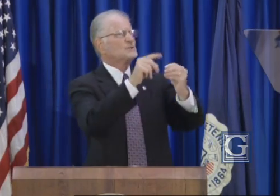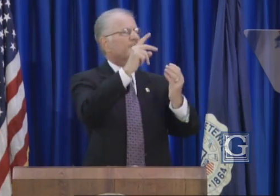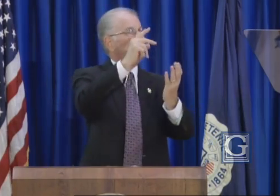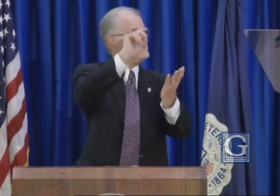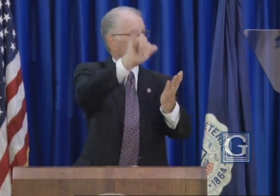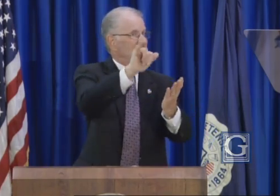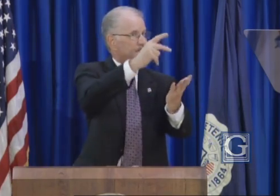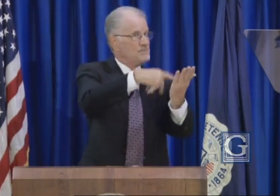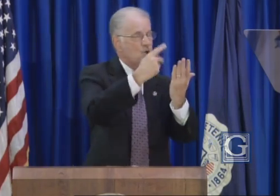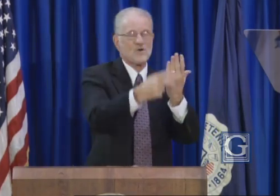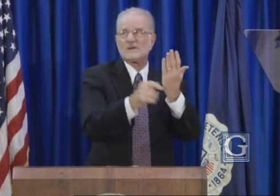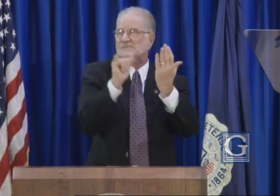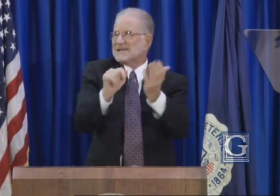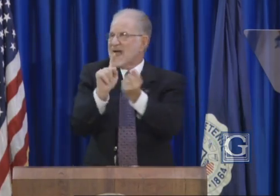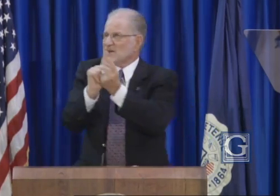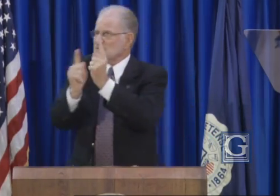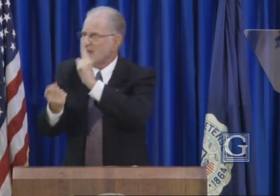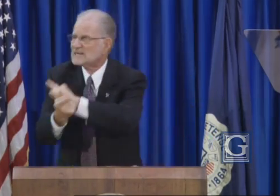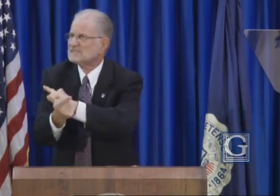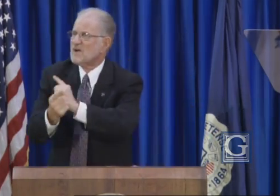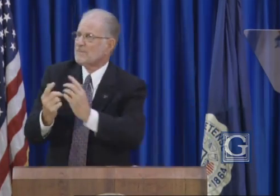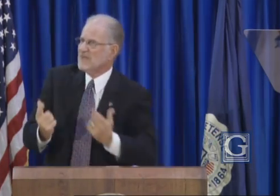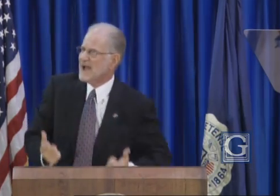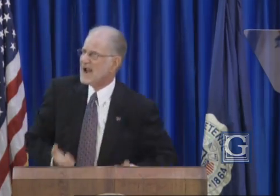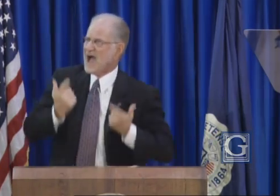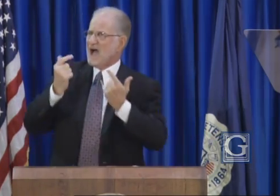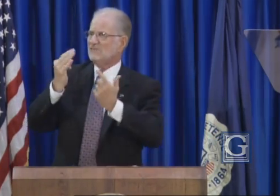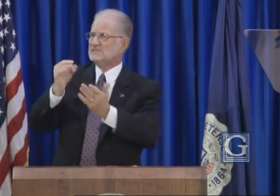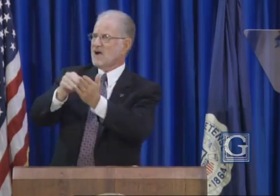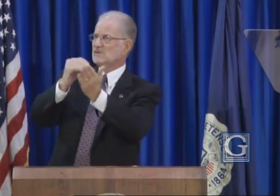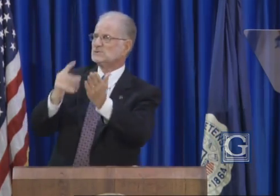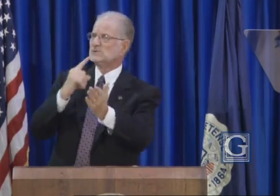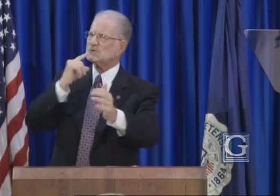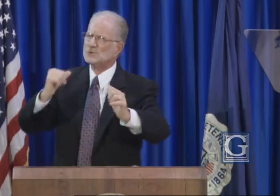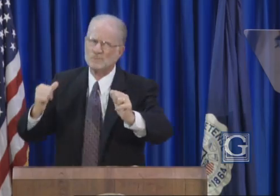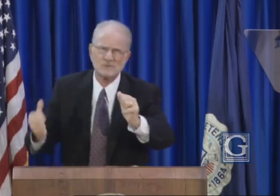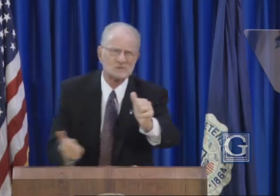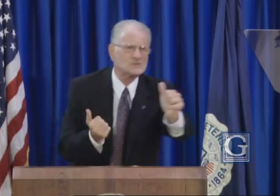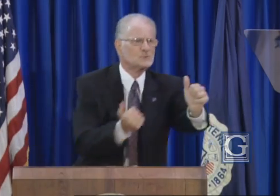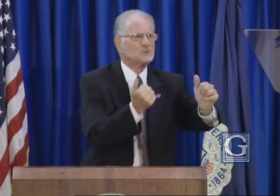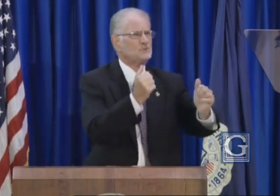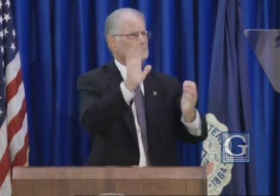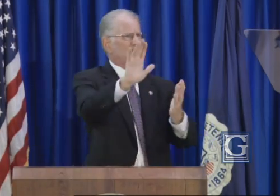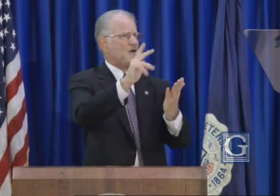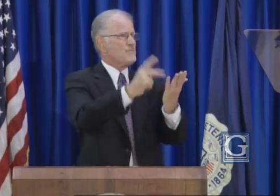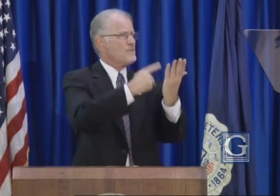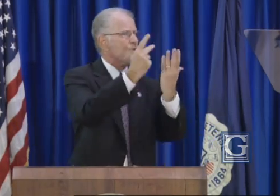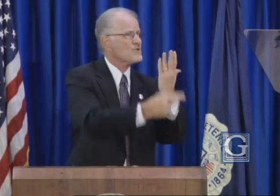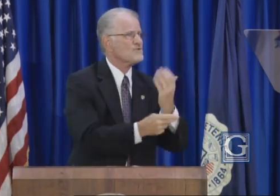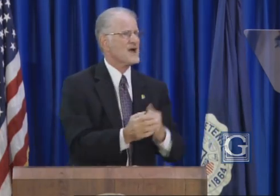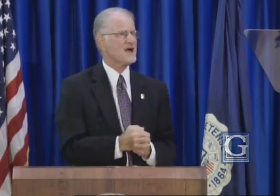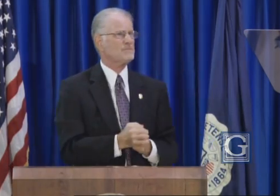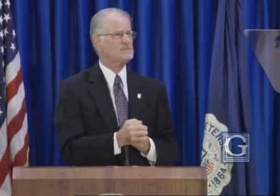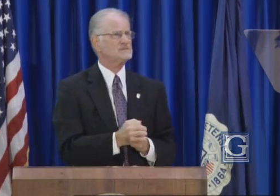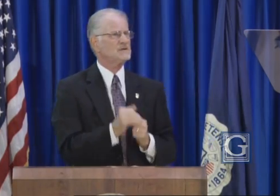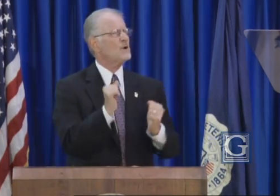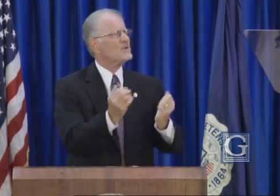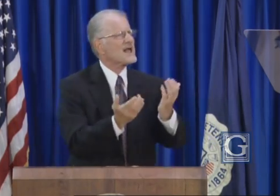In addition, these programs can transform the lives of students who pursue them.